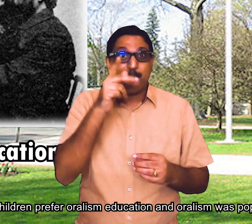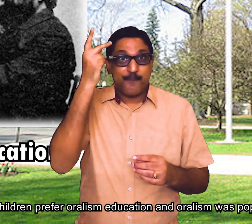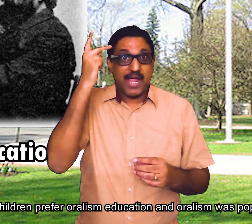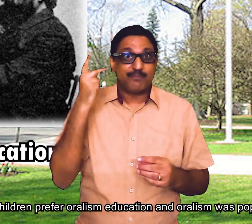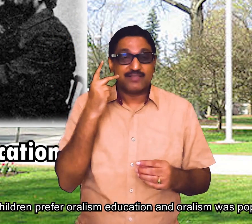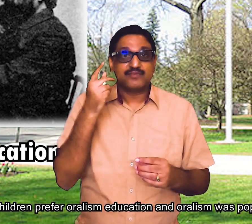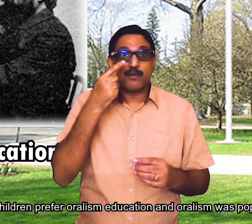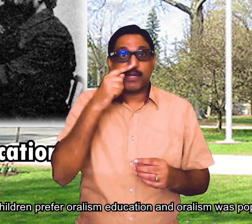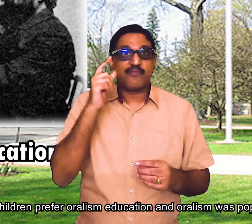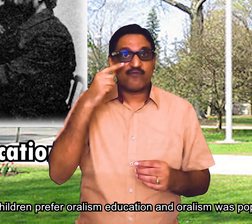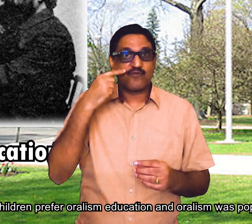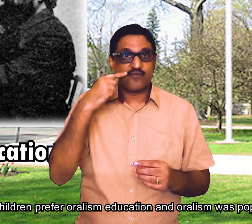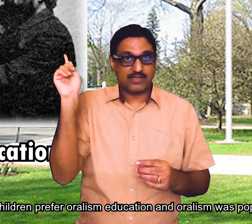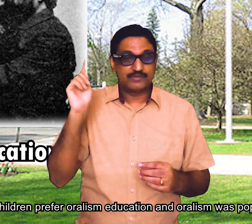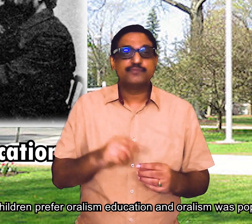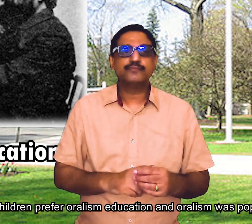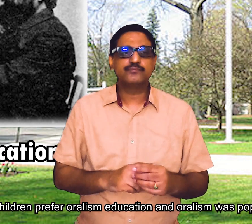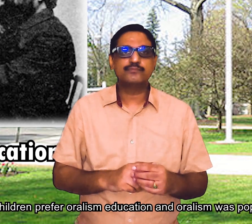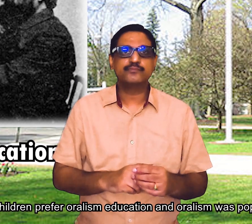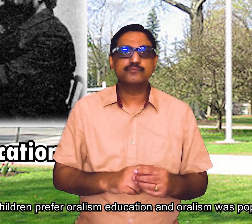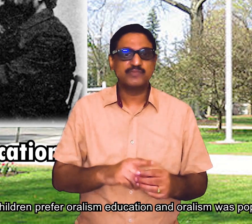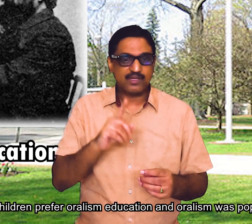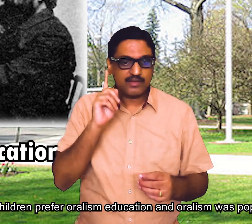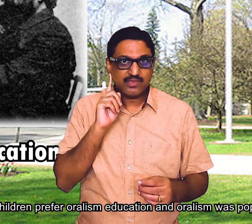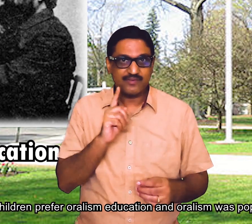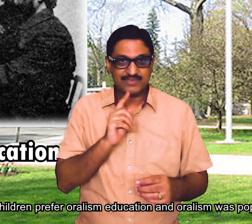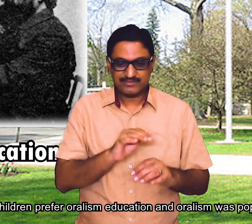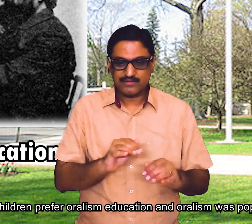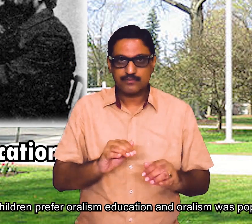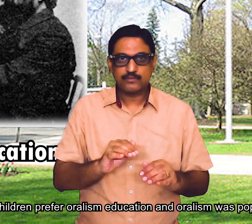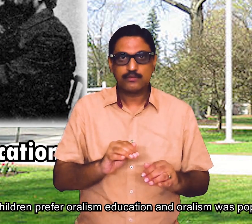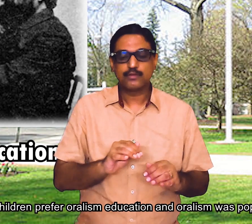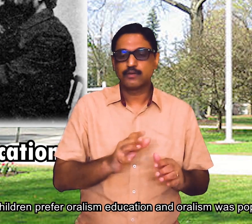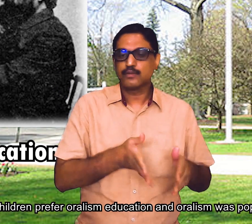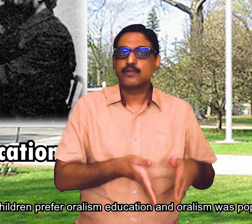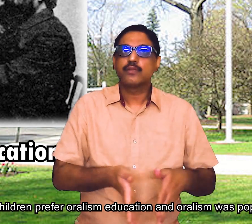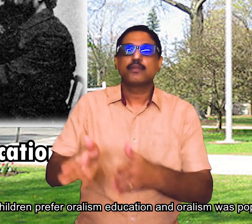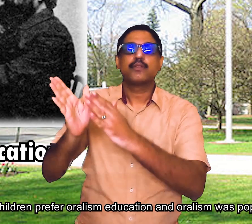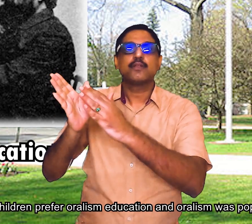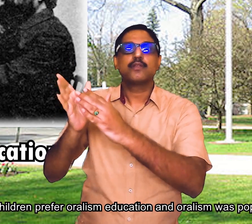deaf children prefer oralism education, and oralism was popular in America.